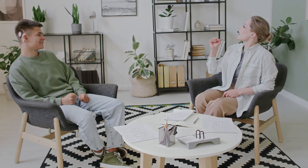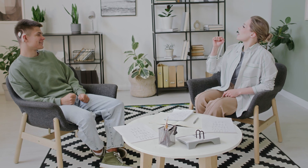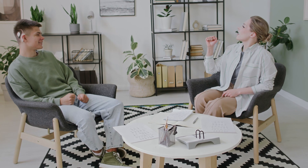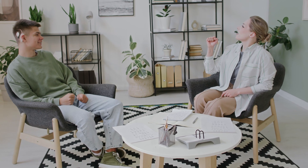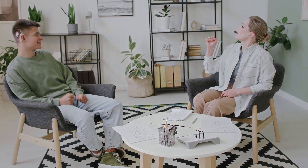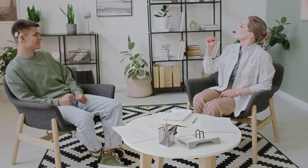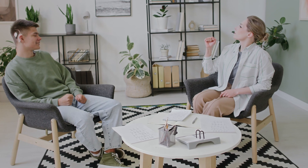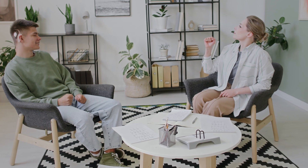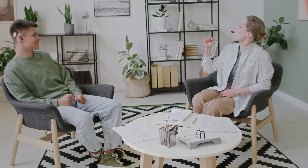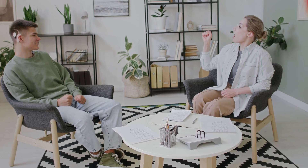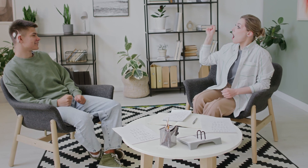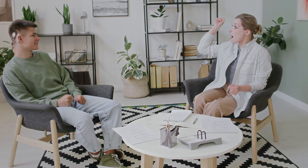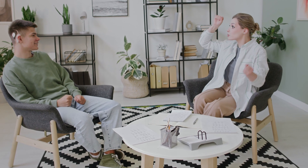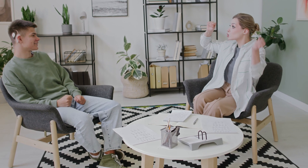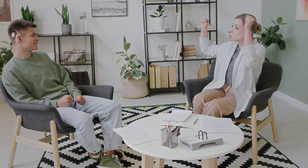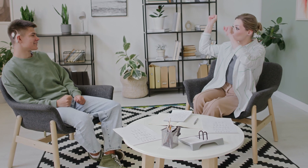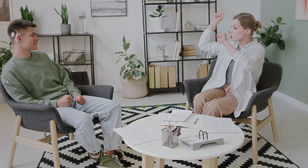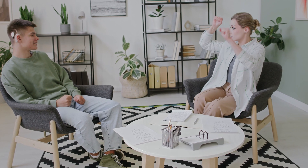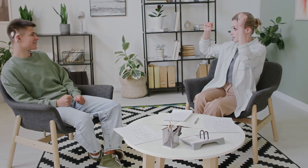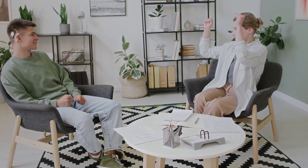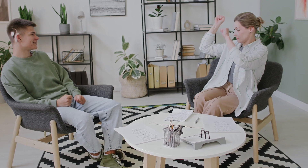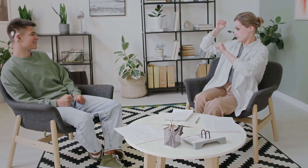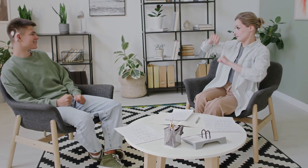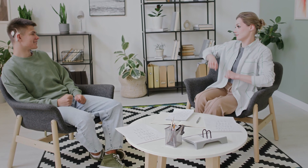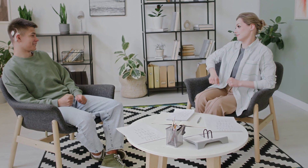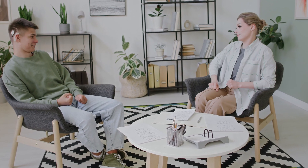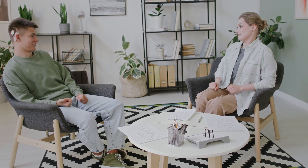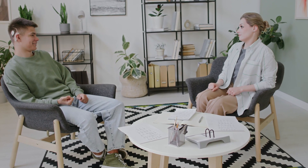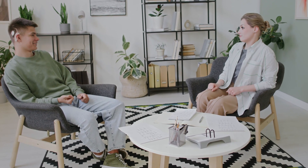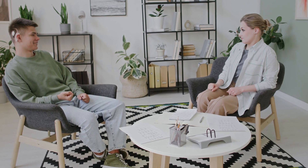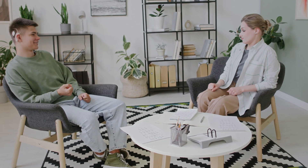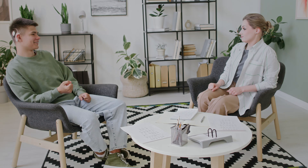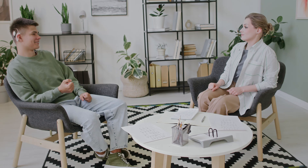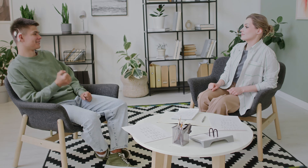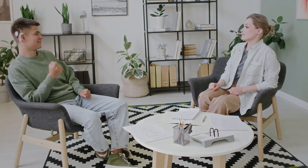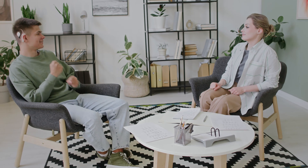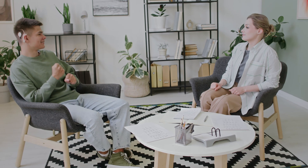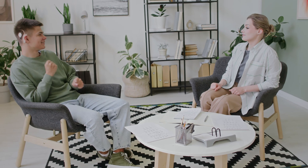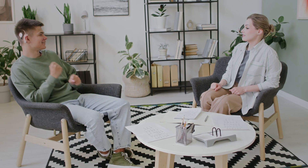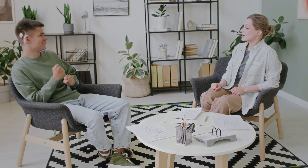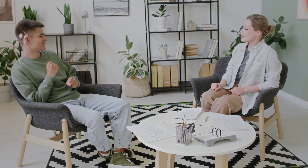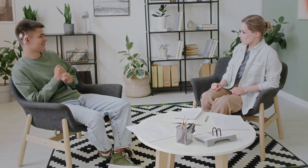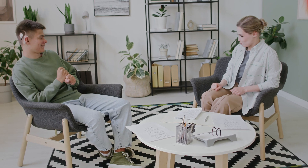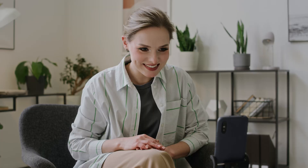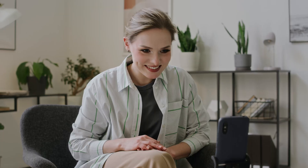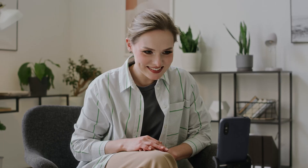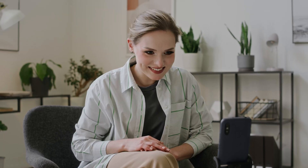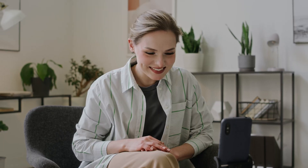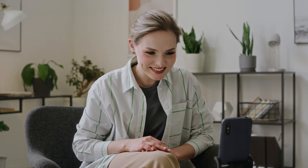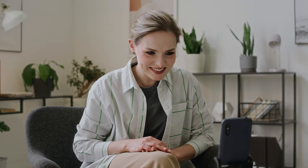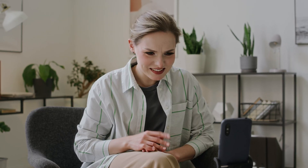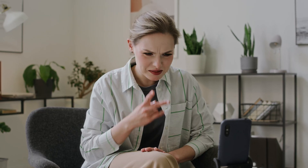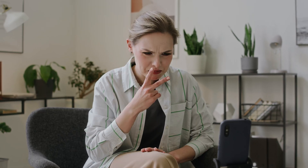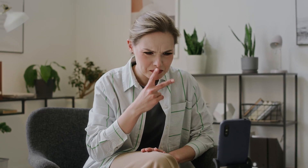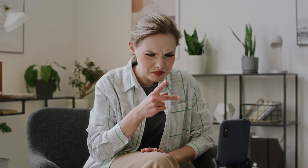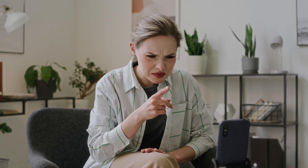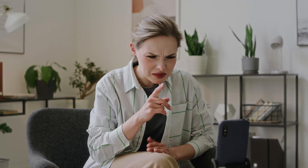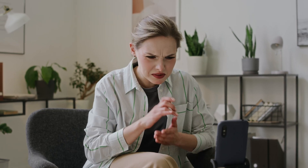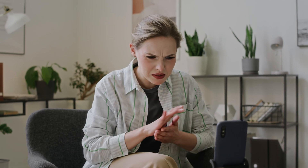facial expressions in ASL are not just meant for emphasis. They are essential to the communication. They can change the meaning of